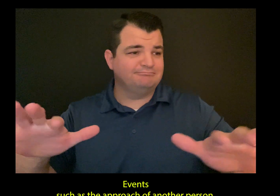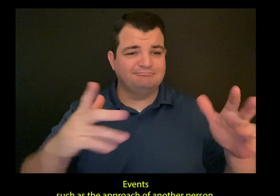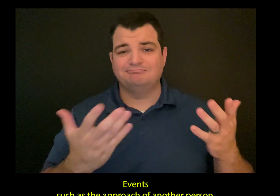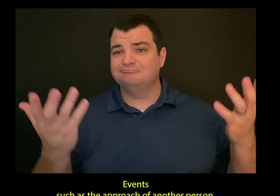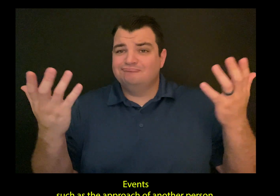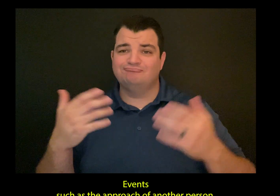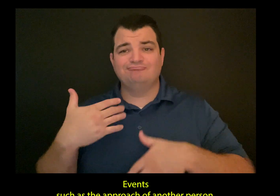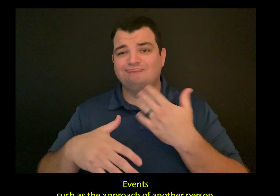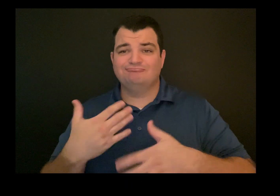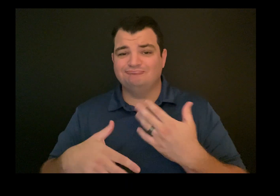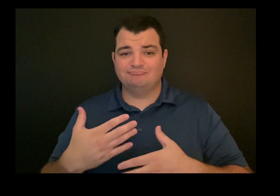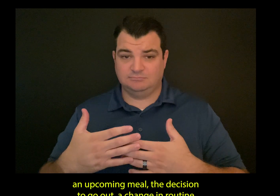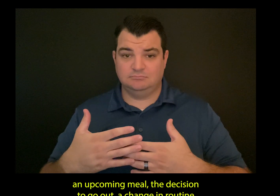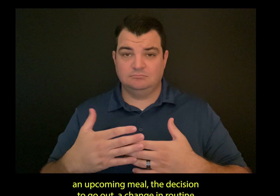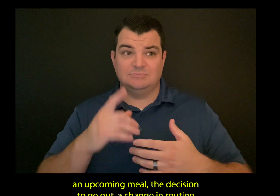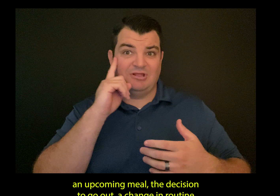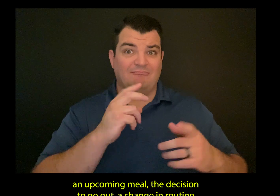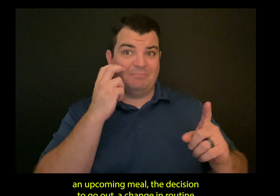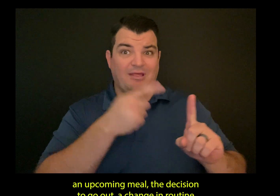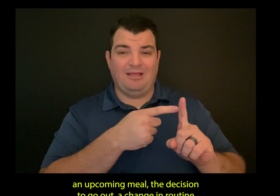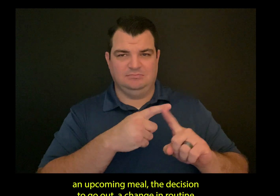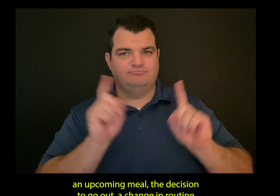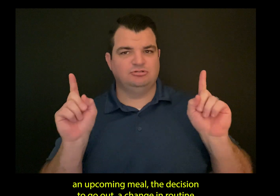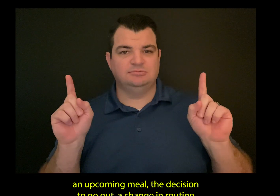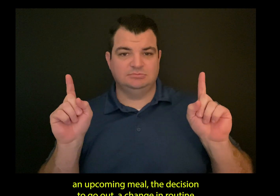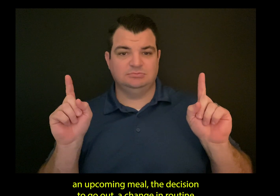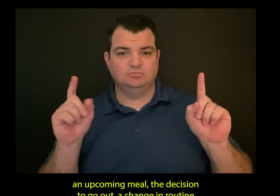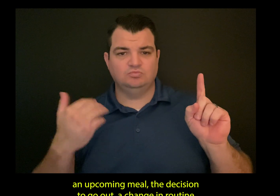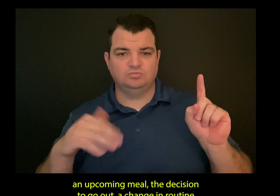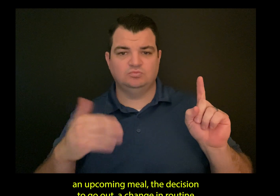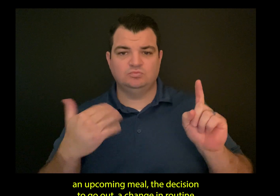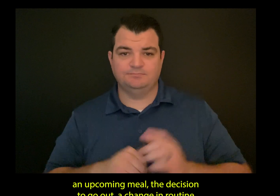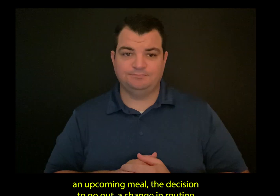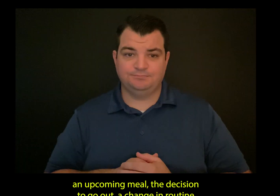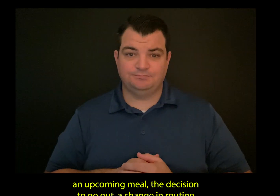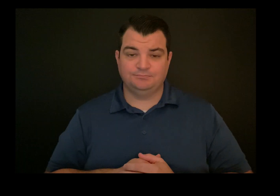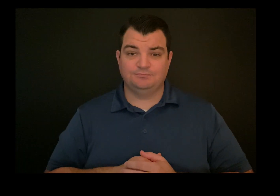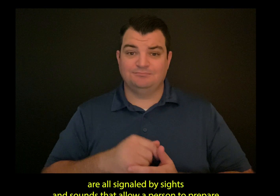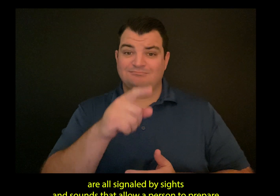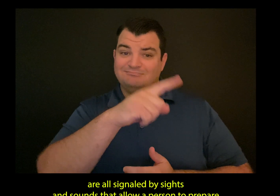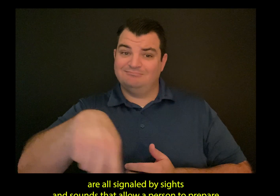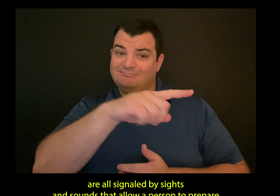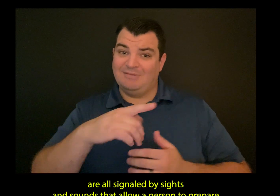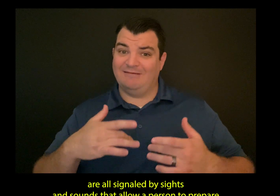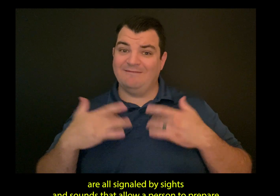approach of another person, an upcoming meal, the decision to go out, a change in routine, are all signaled by sights